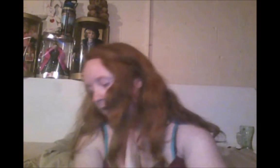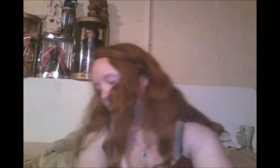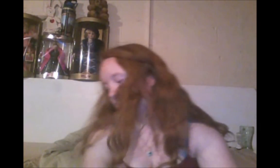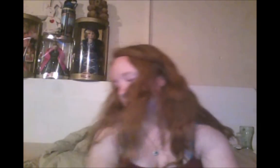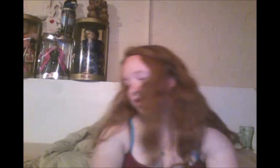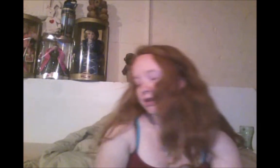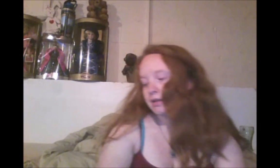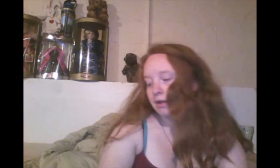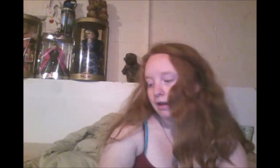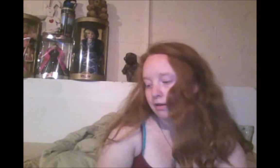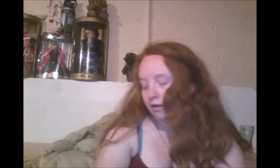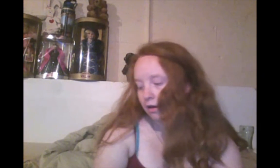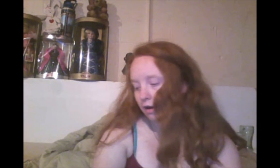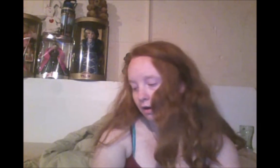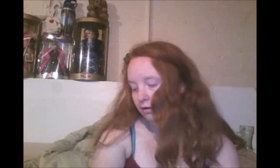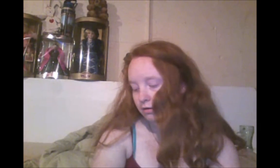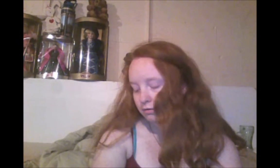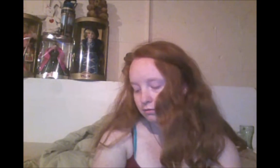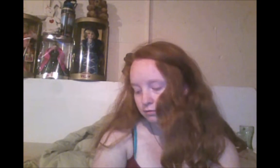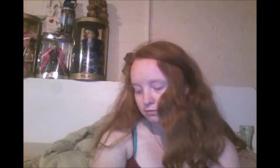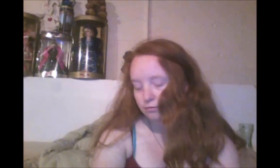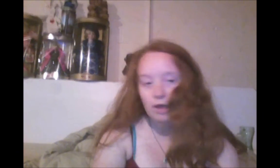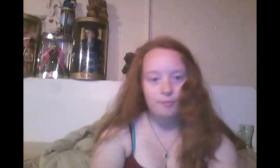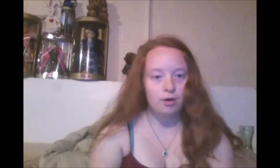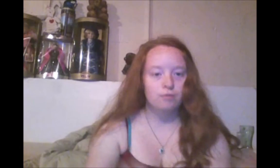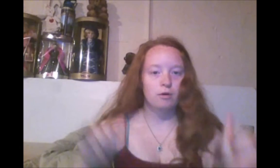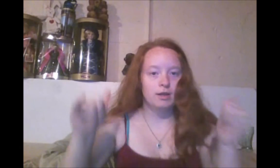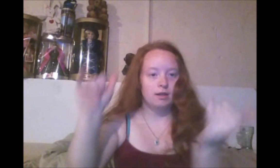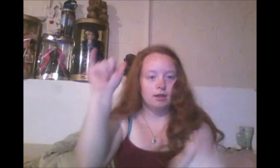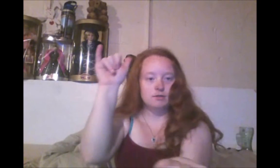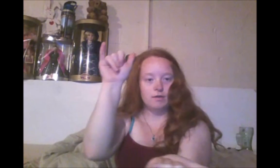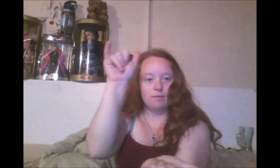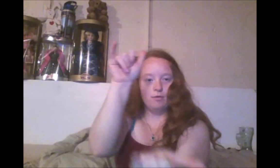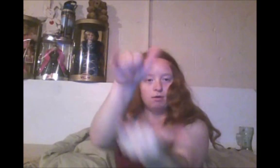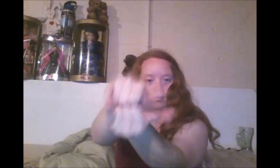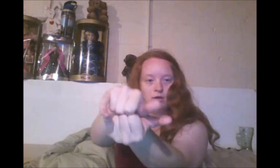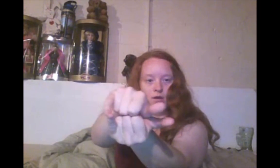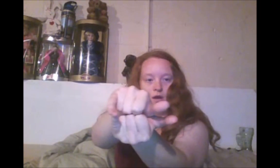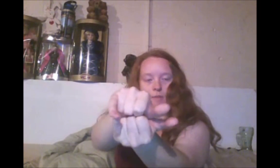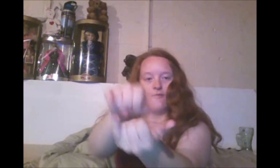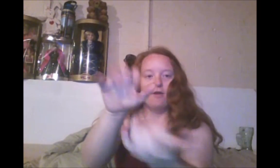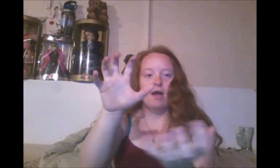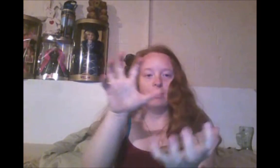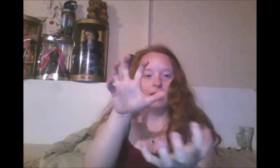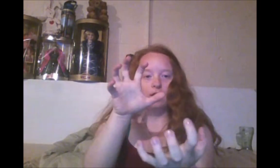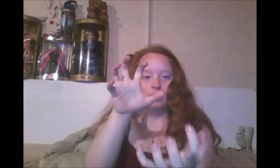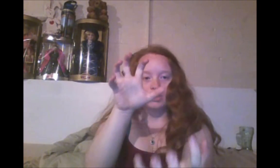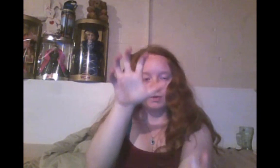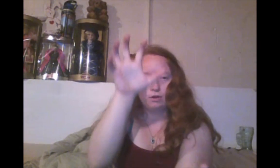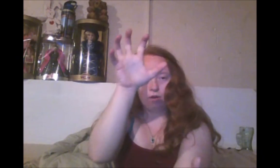Alligator is just like the, hippo, where you did this for hippo. For alligator, you're just doing claw